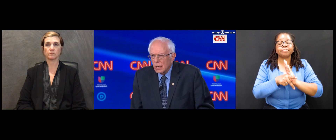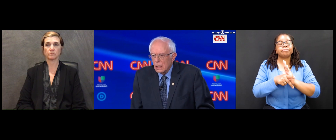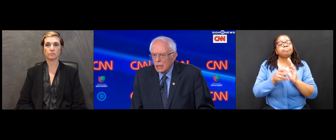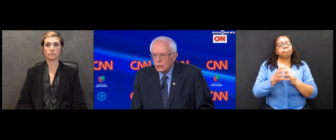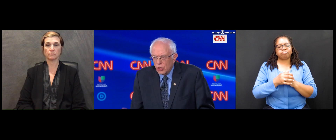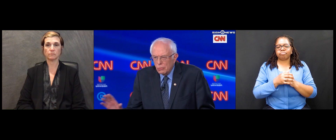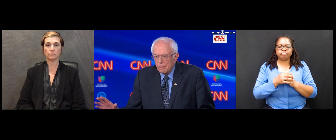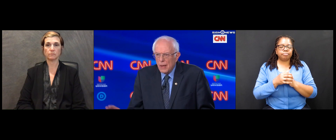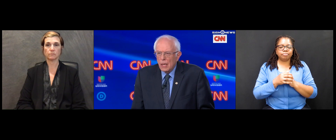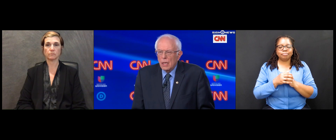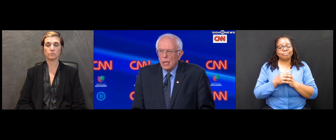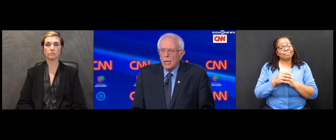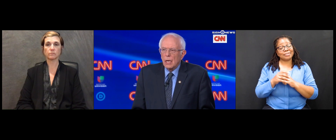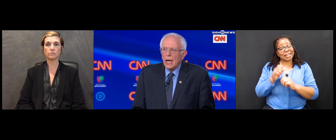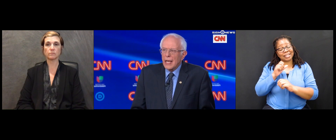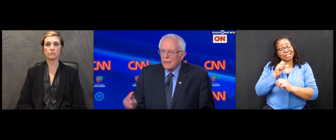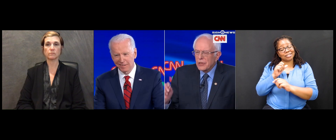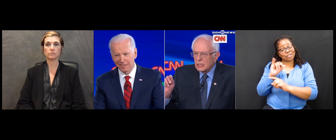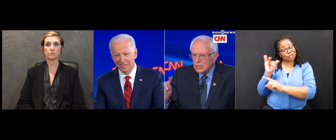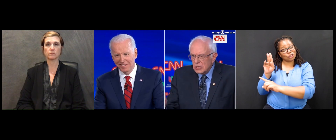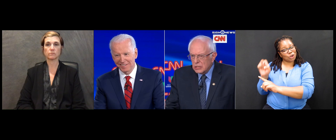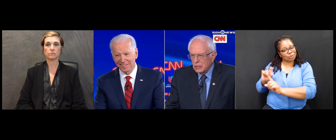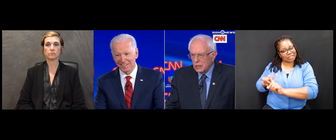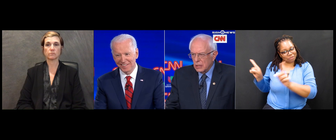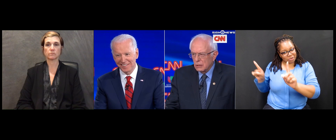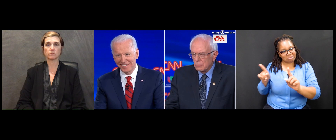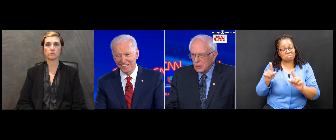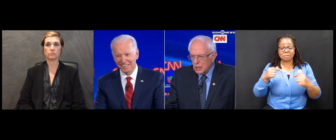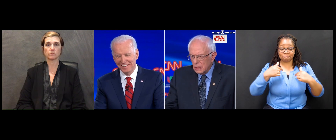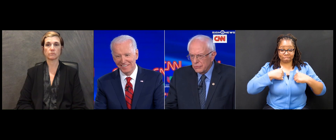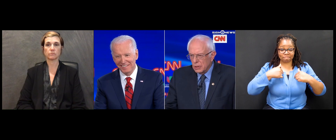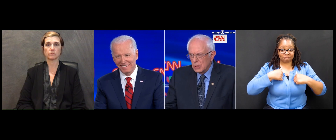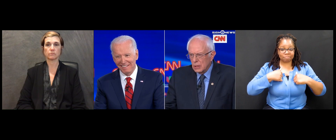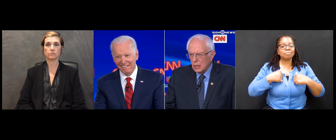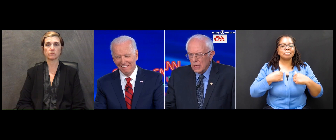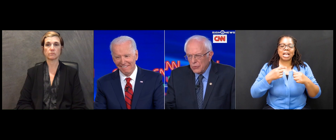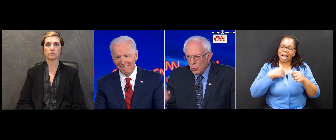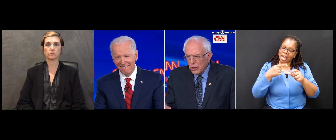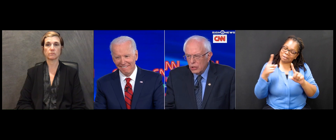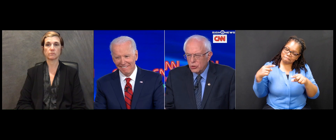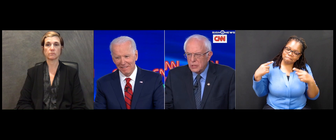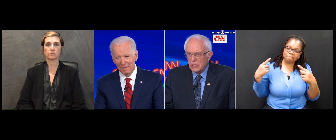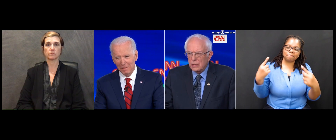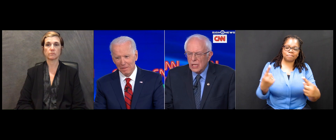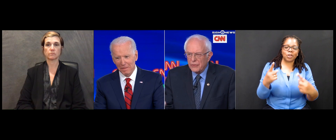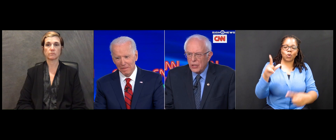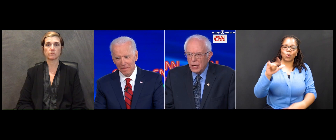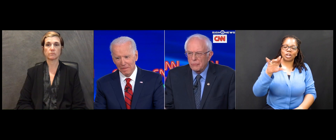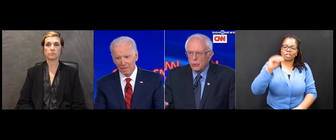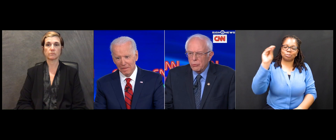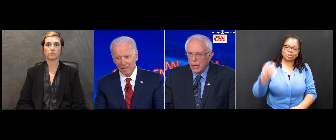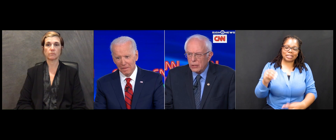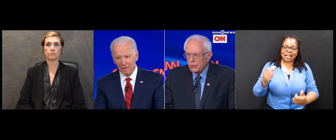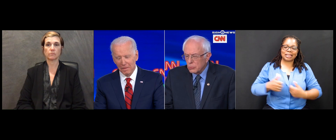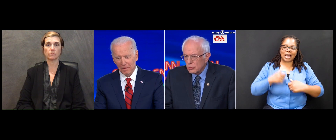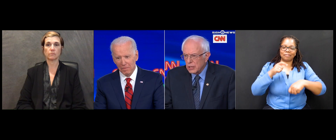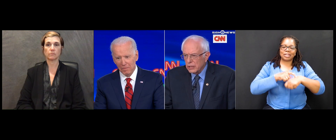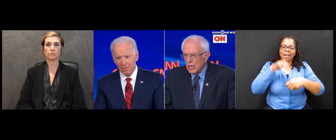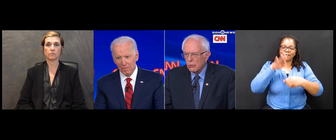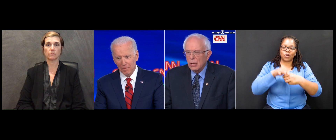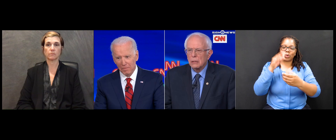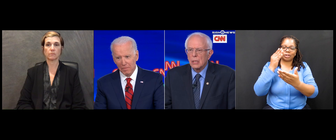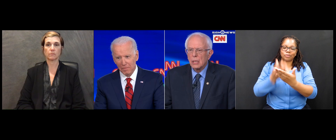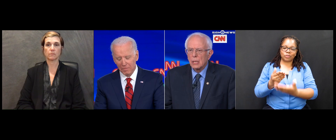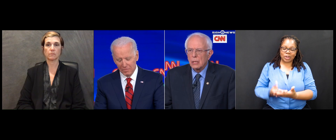unlike Joe, I have consistently believed, and have a 100% lifetime voting record from groups